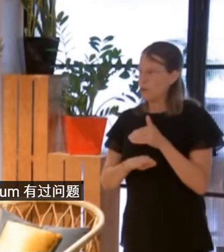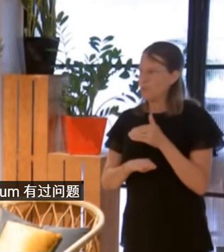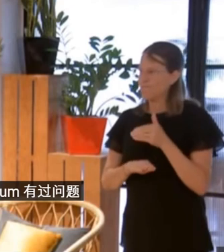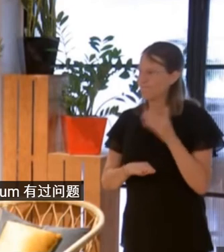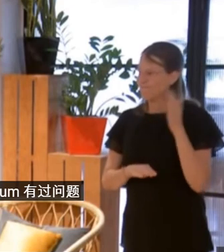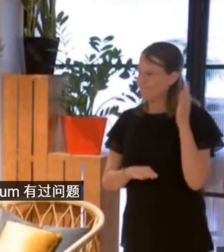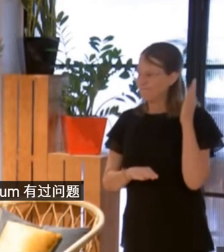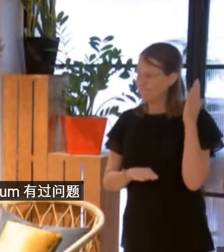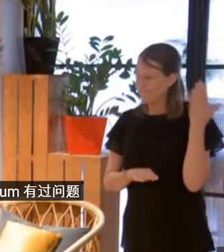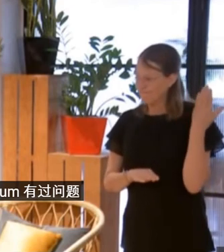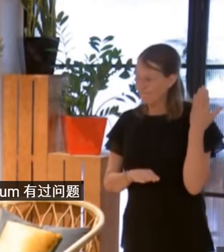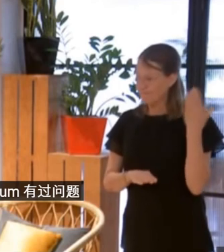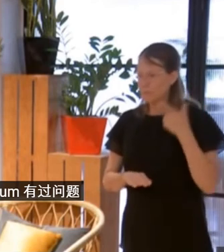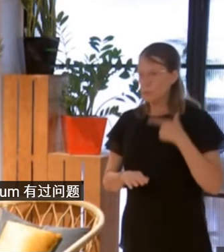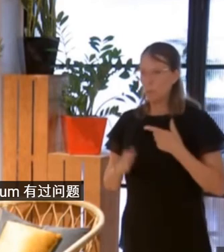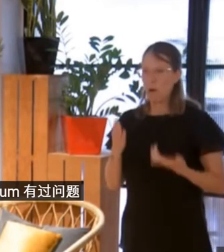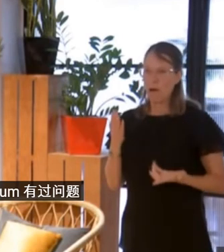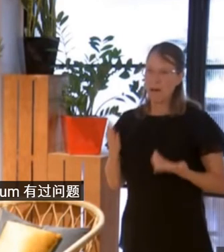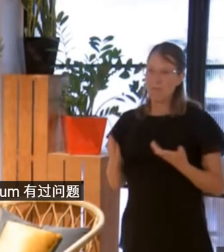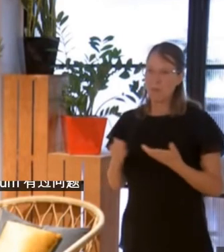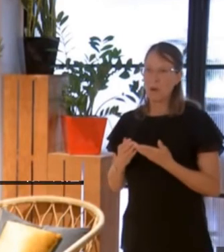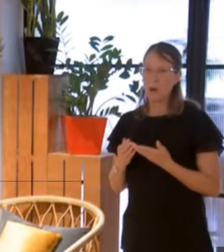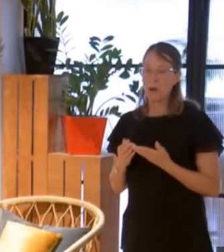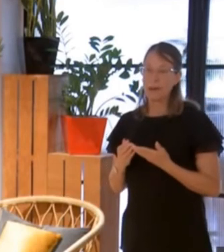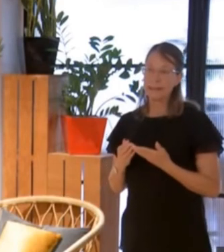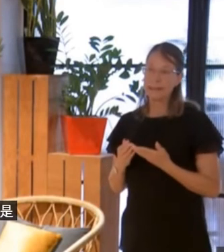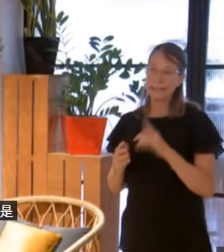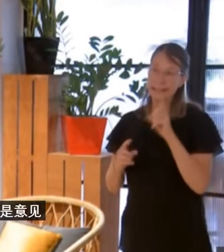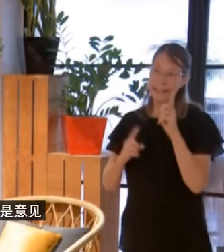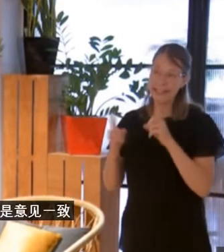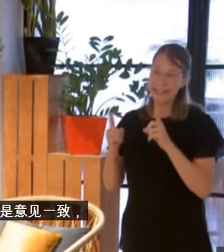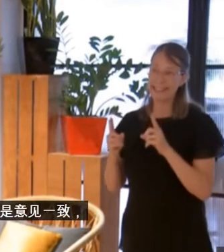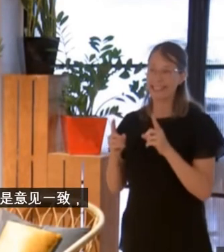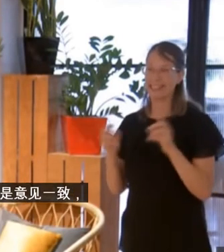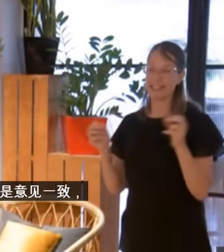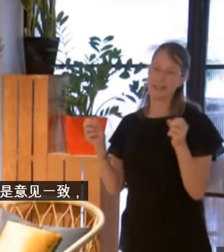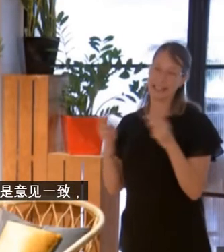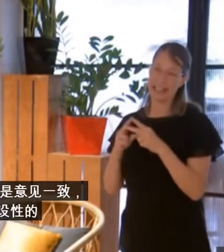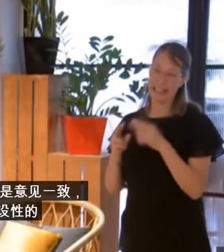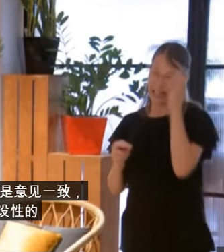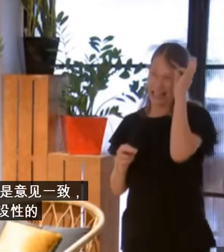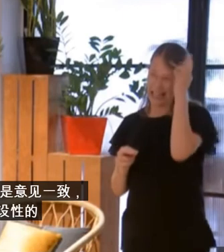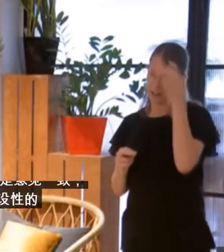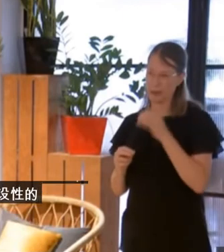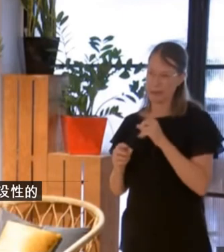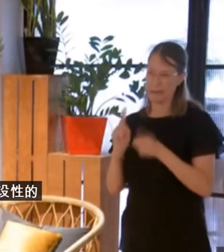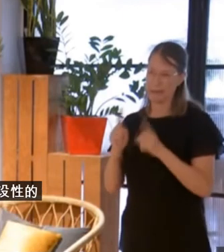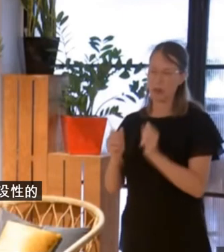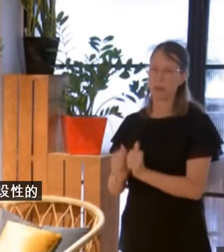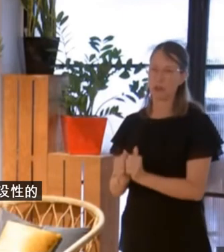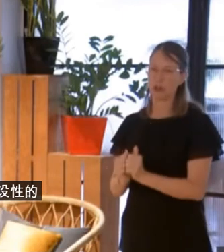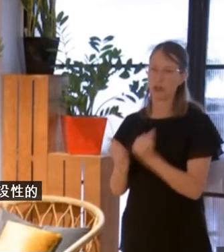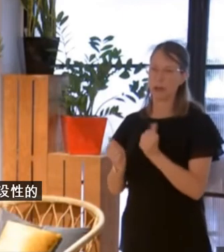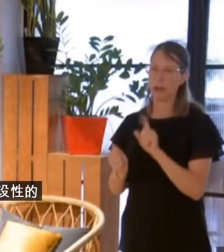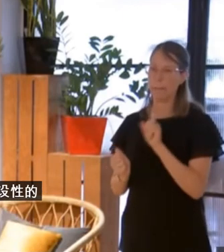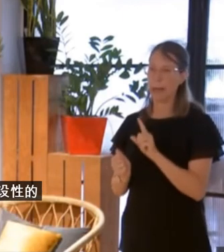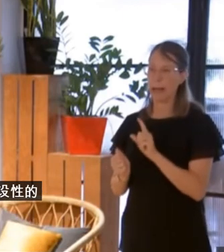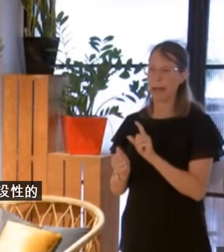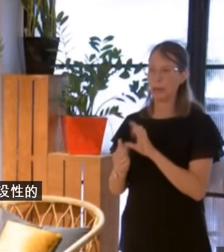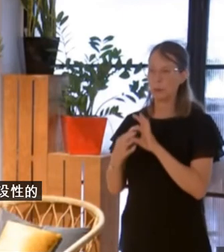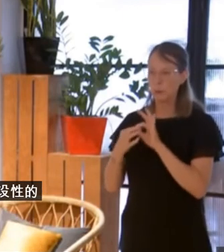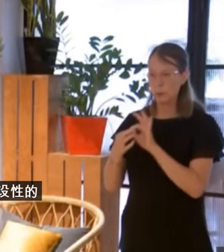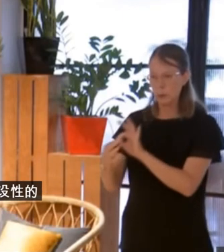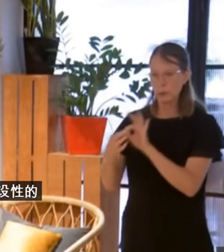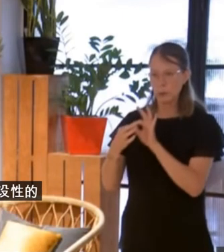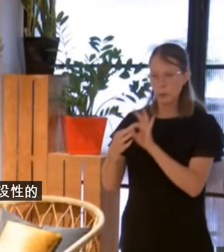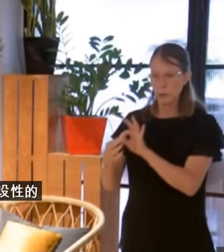in the past, the City of Sydney Council. We don't always see eye to eye, but I tell you this, the constructive relationship that